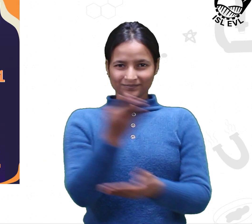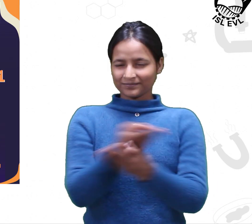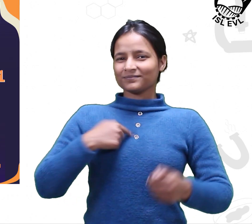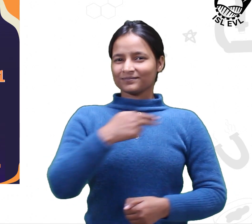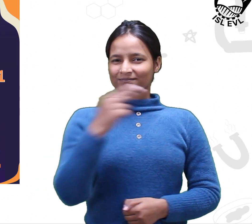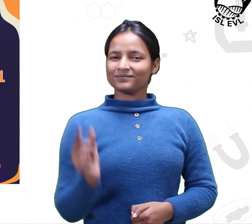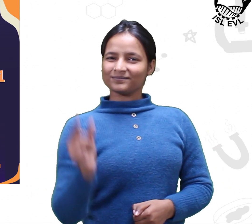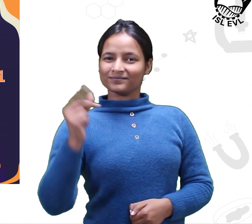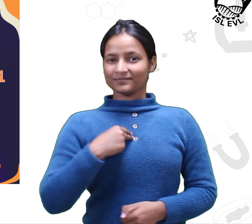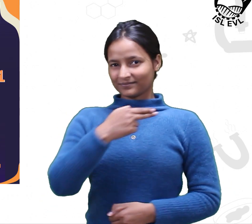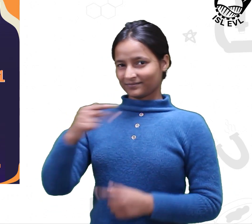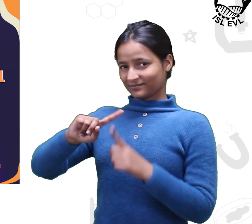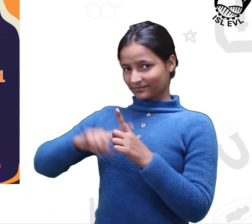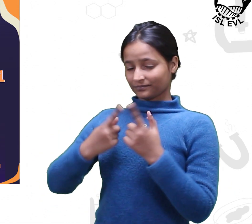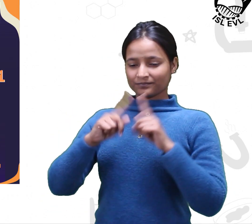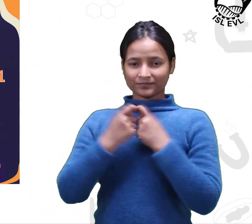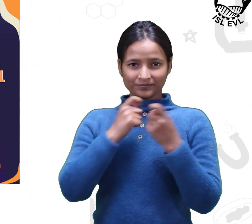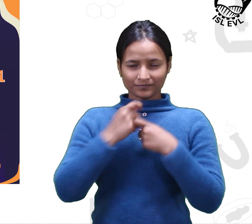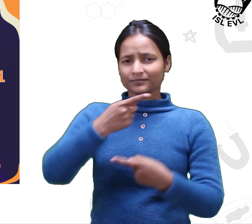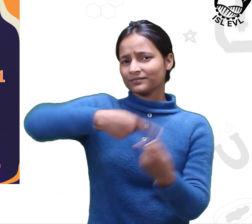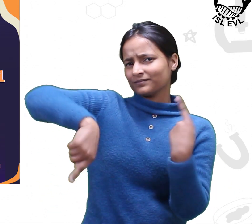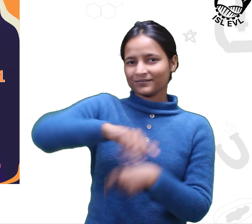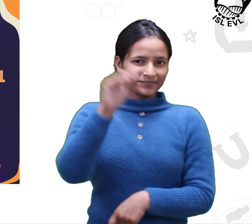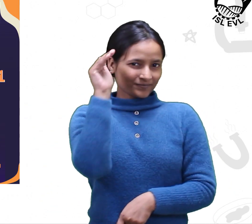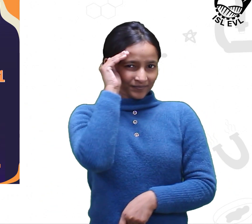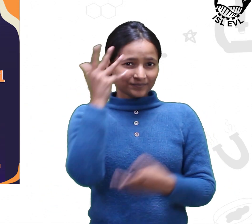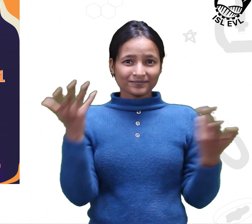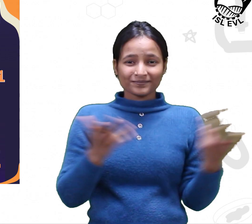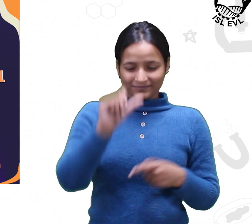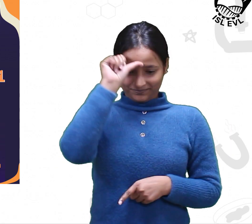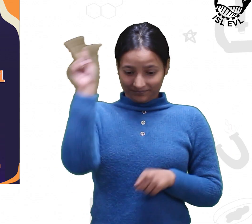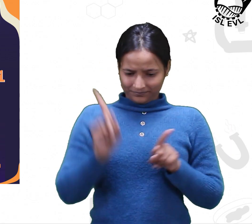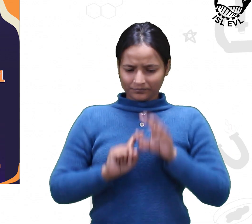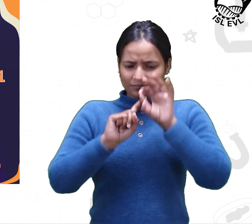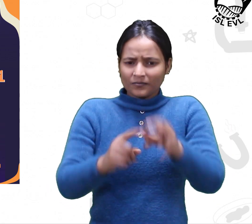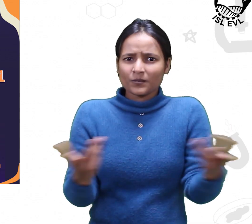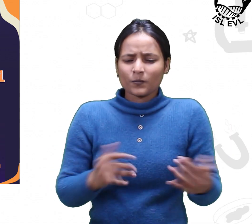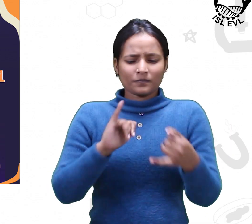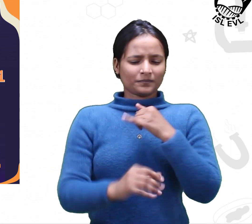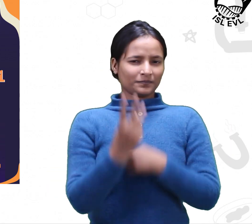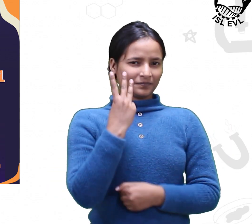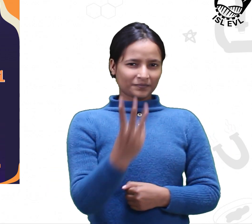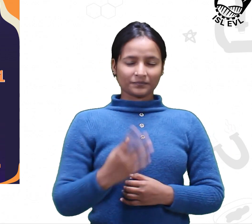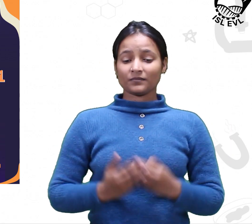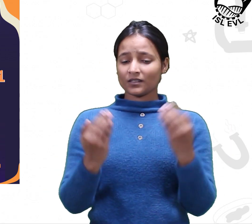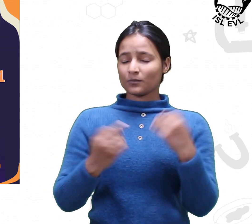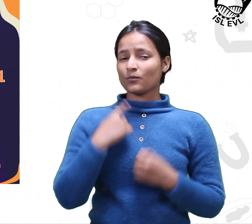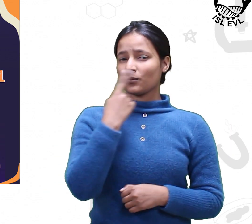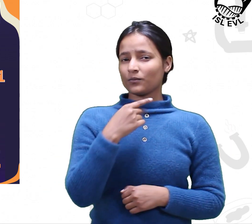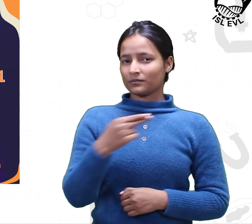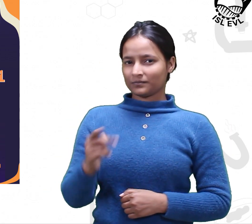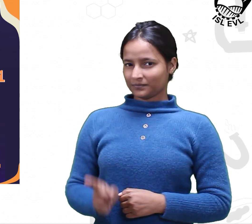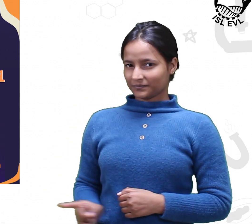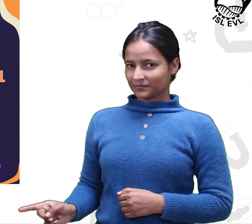Hi everyone, I'm Utsuka I'm Jigyasa. and you are listening to India Asks Why Season 3,